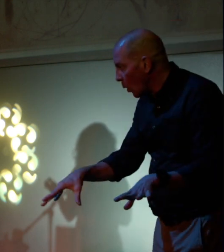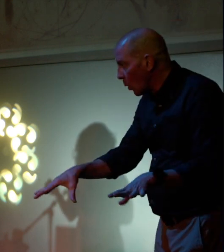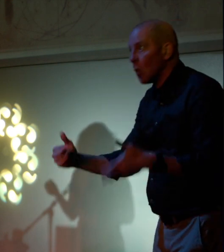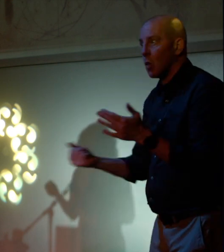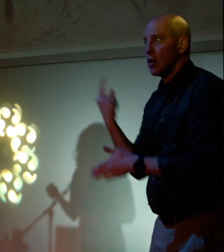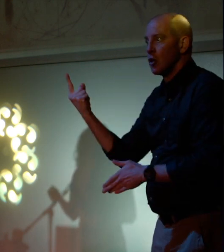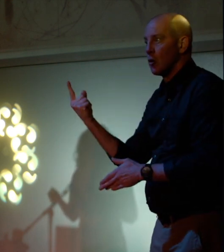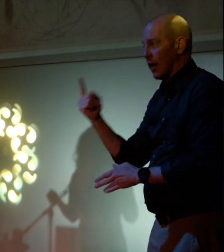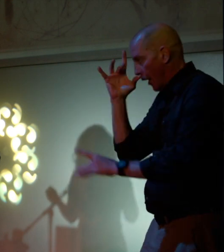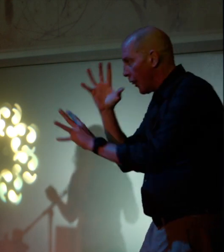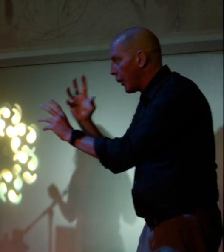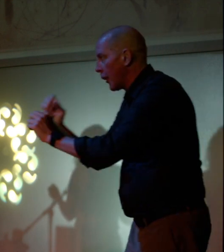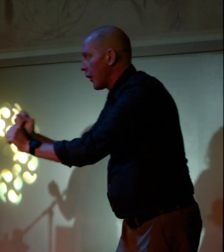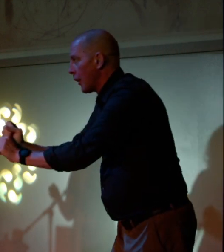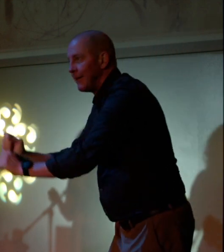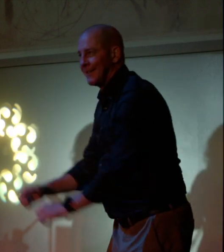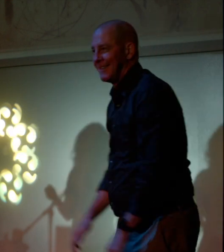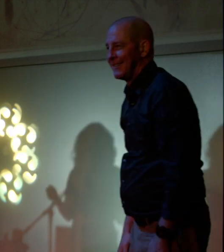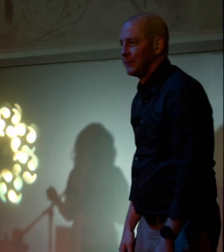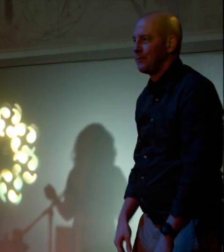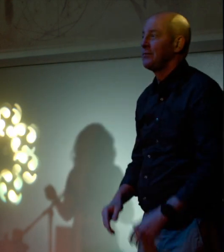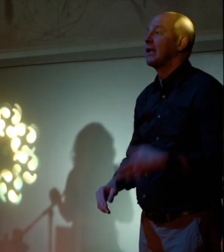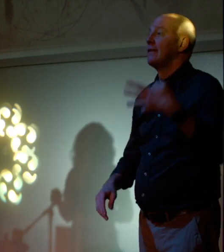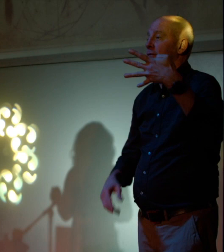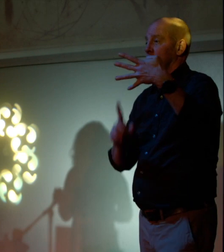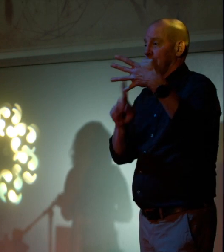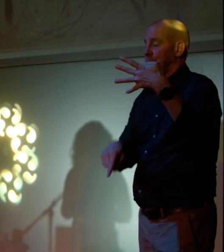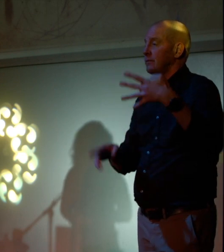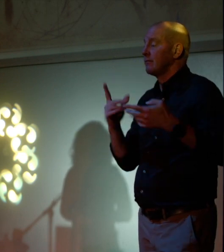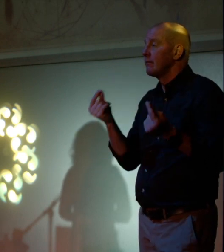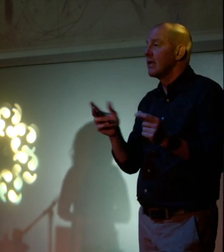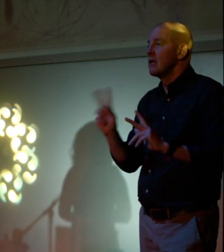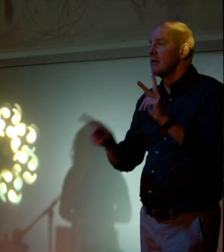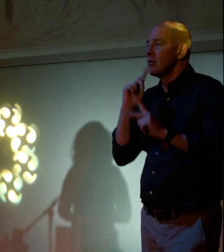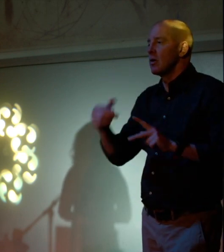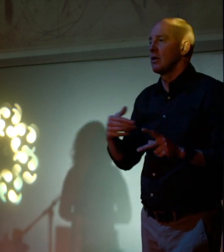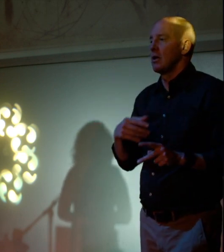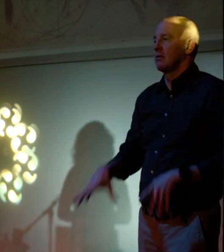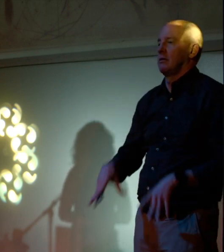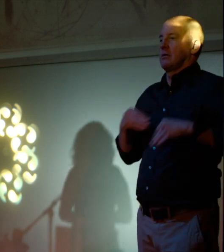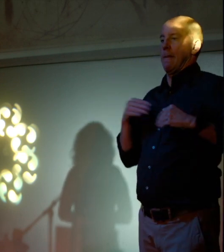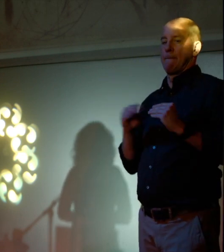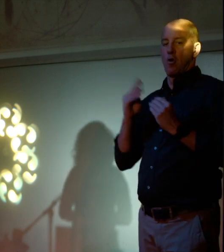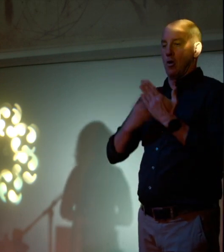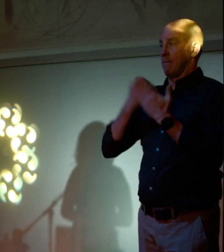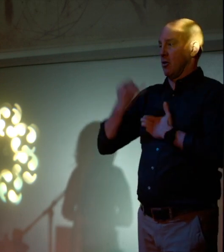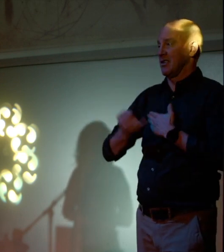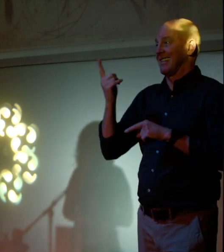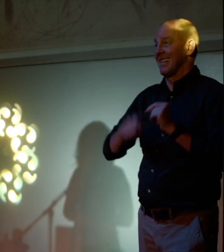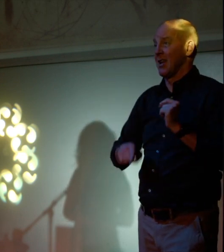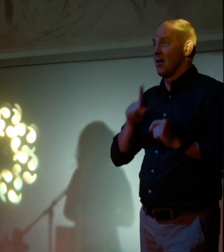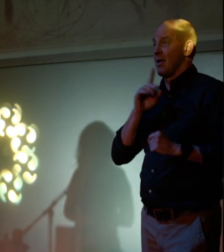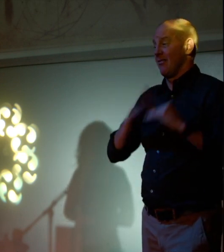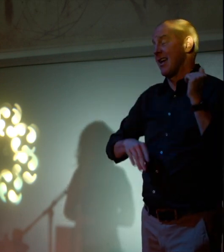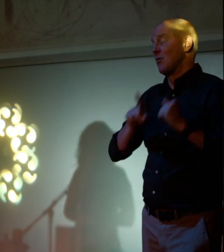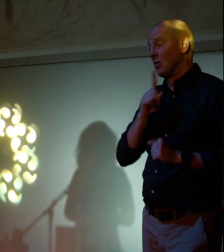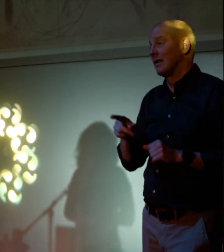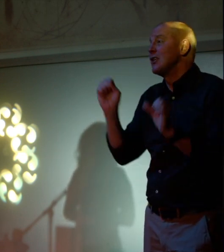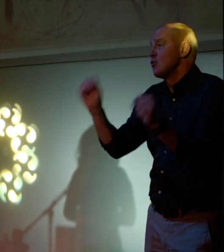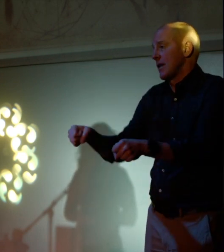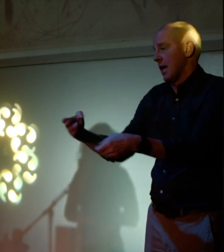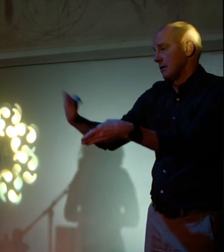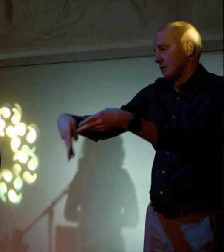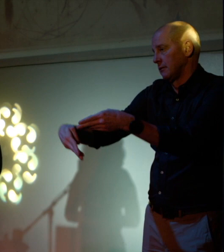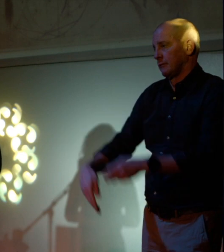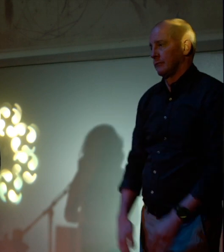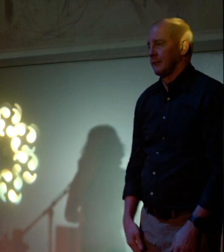one. And fourth, a tendency to take on more projects than one might reasonably be able to complete.